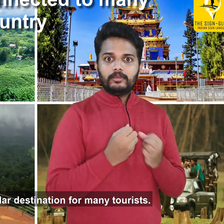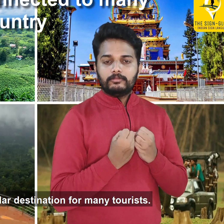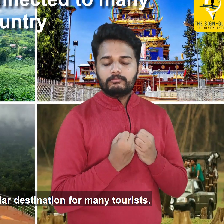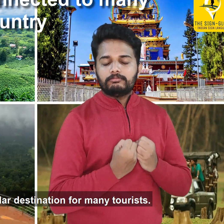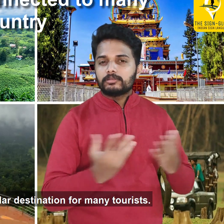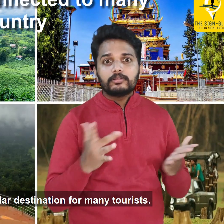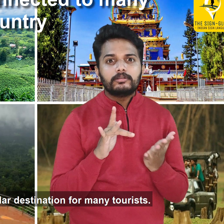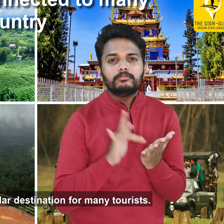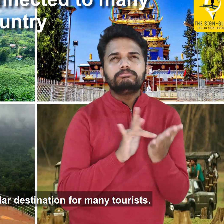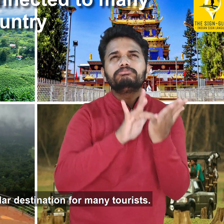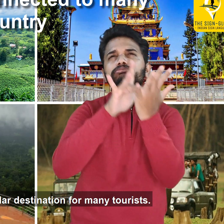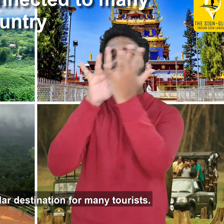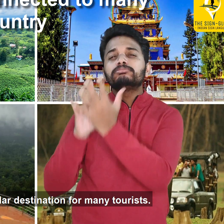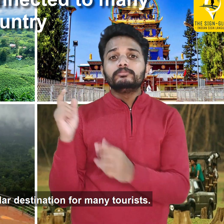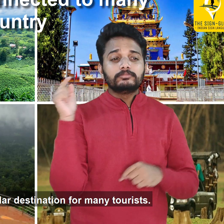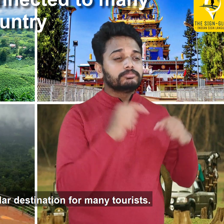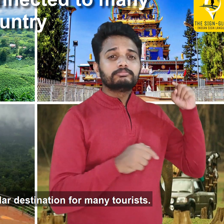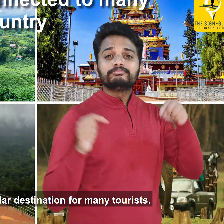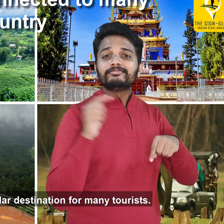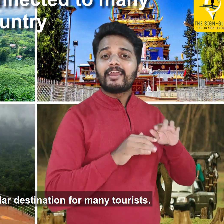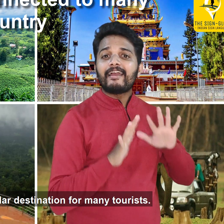Korg is a popular destination for many tourists.